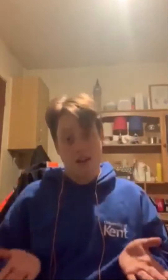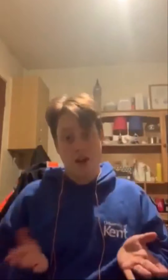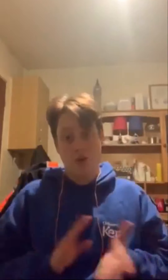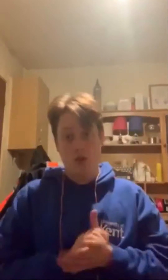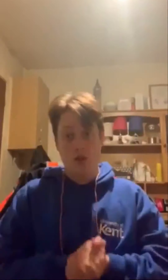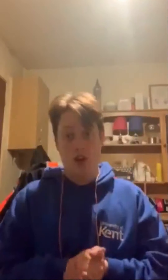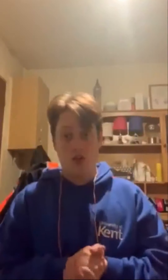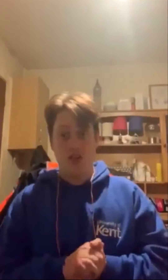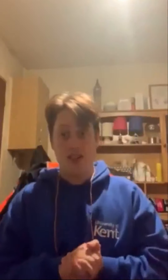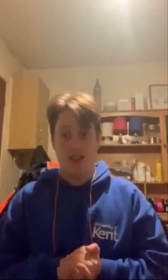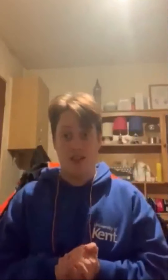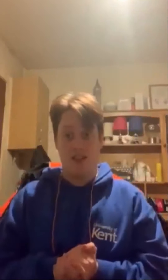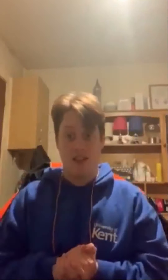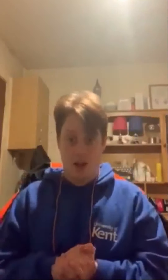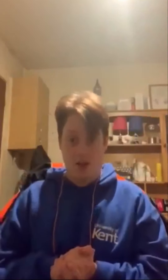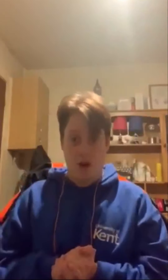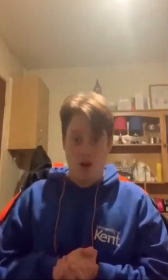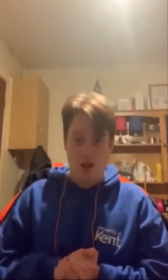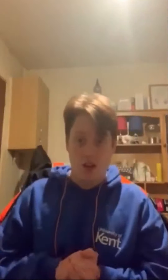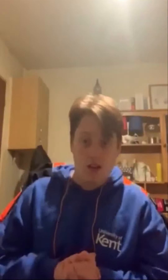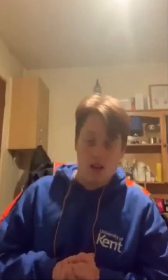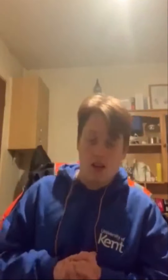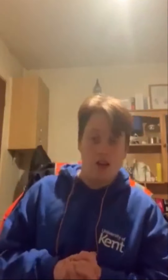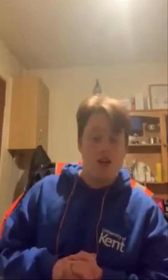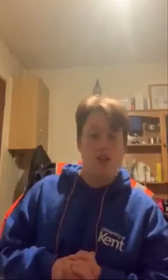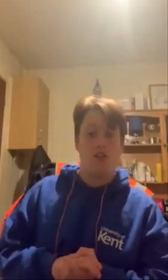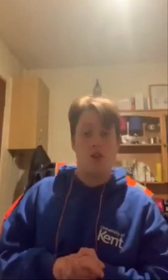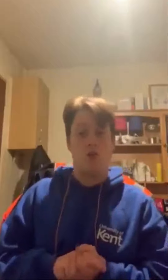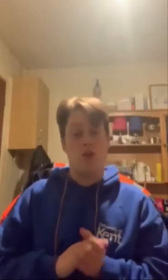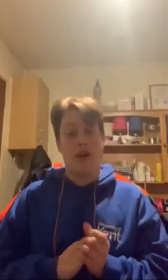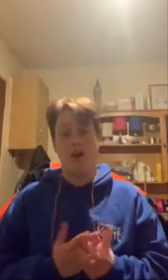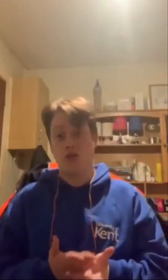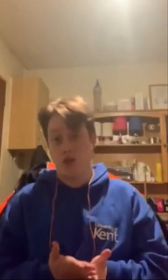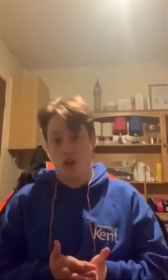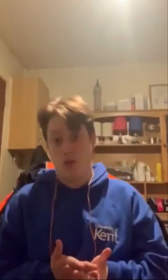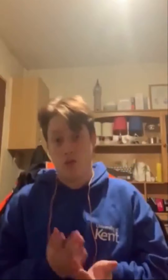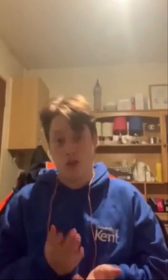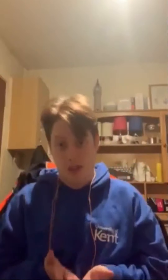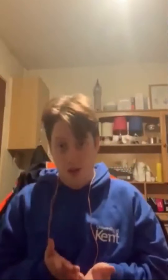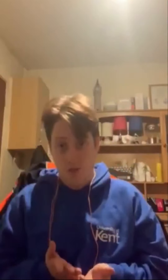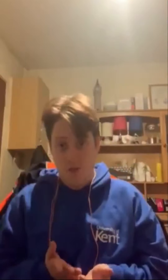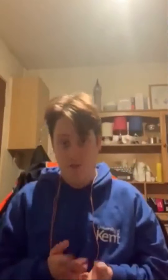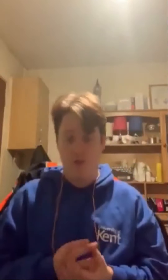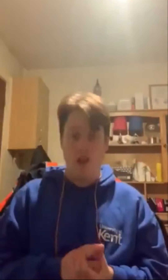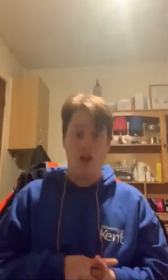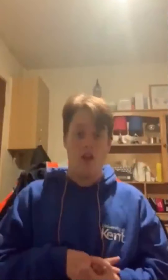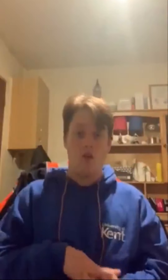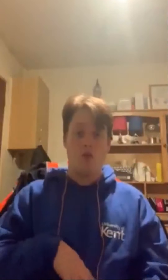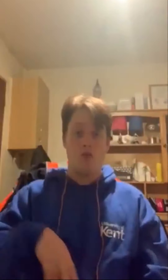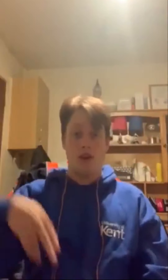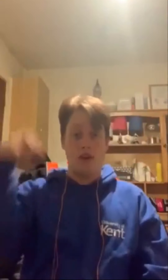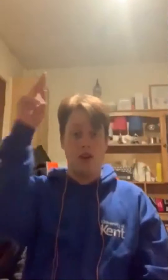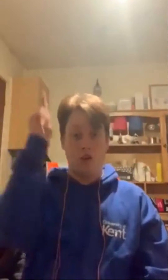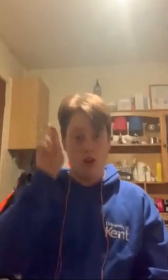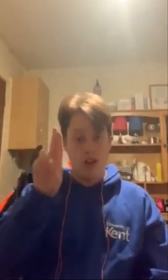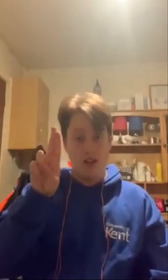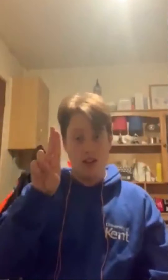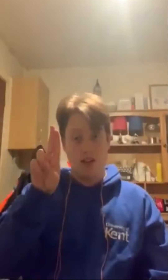Now we're doing countries in South America. So how to sign Brazil would be get your index and